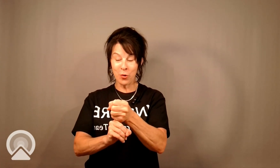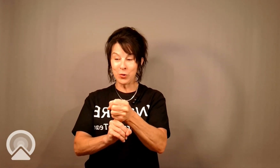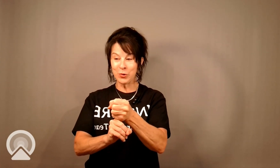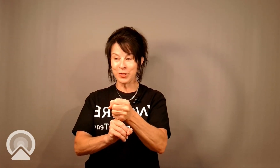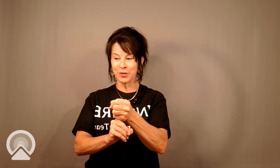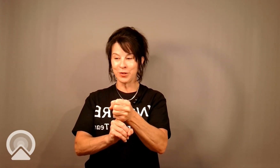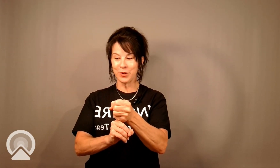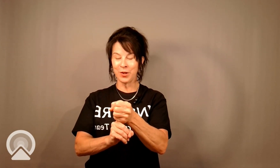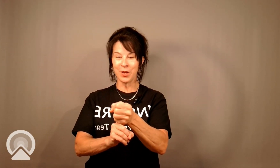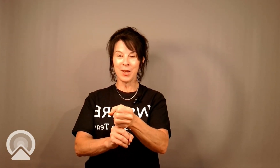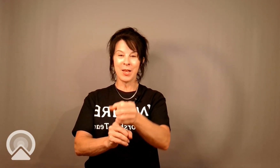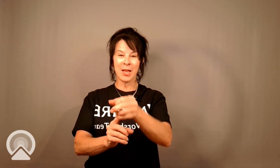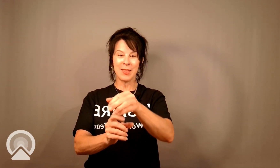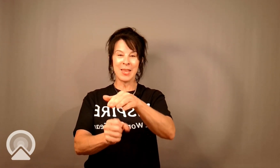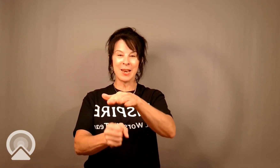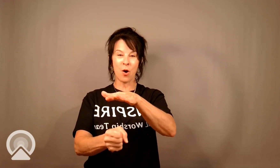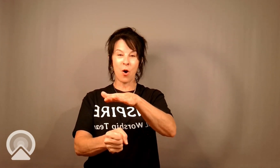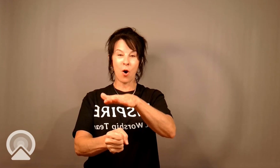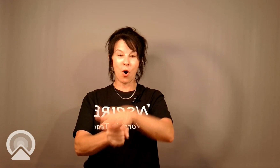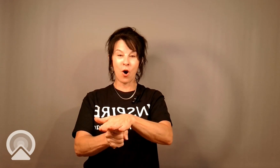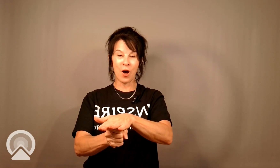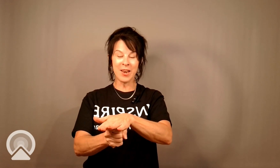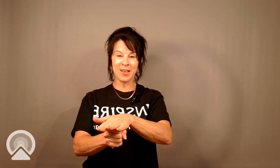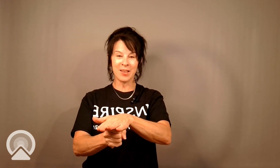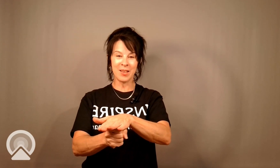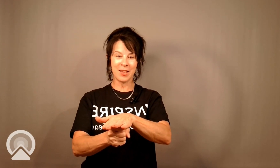hold. Then on.